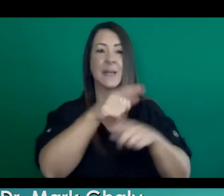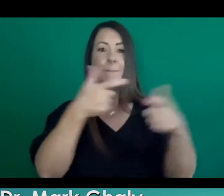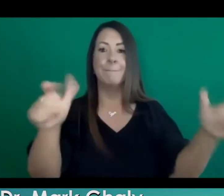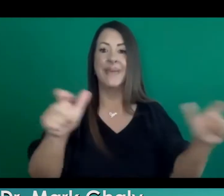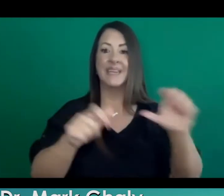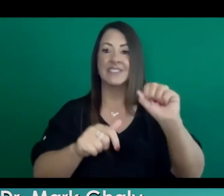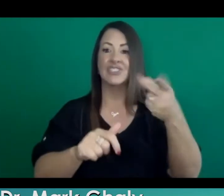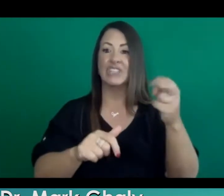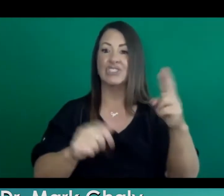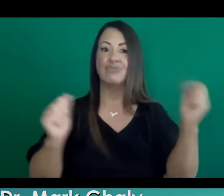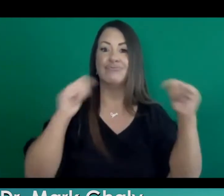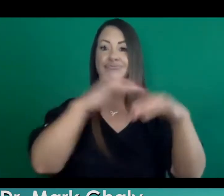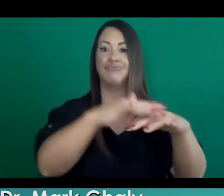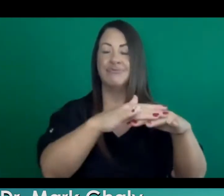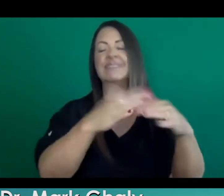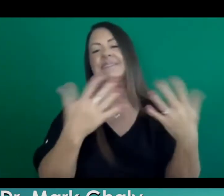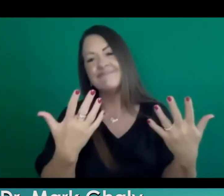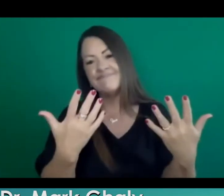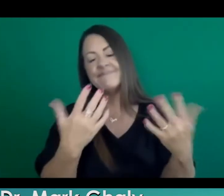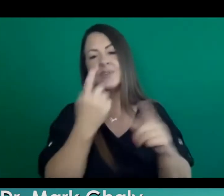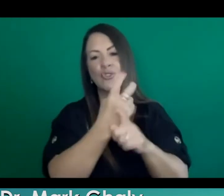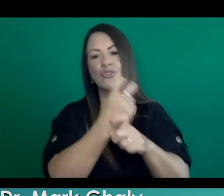past. But for those